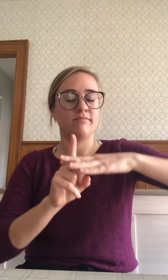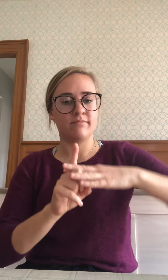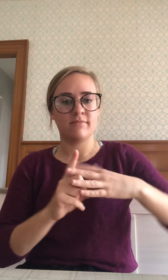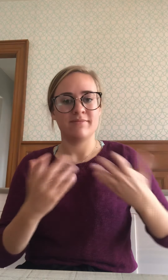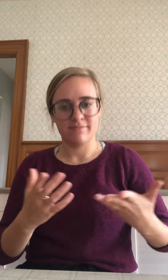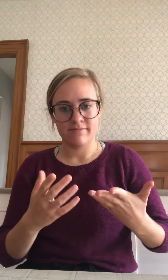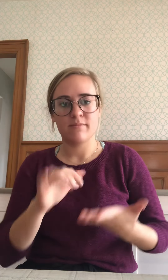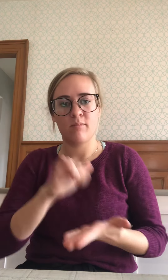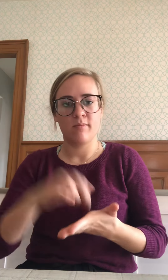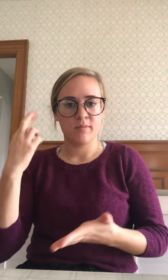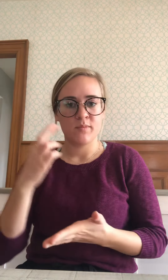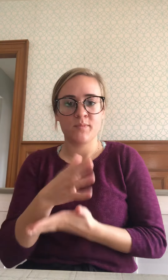dentures.